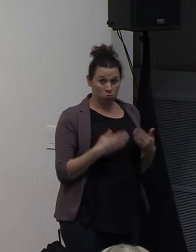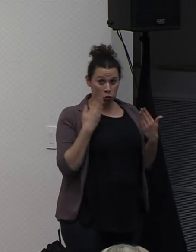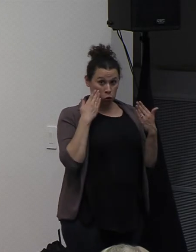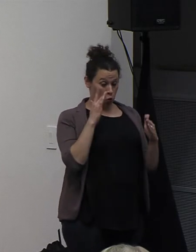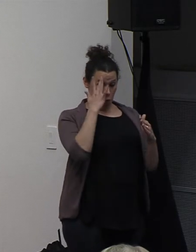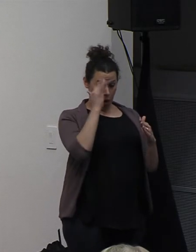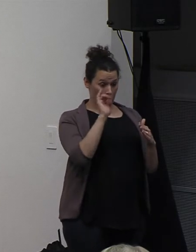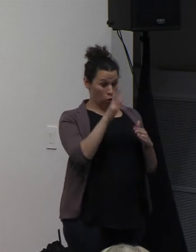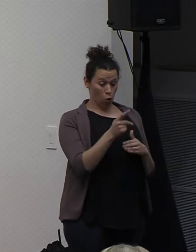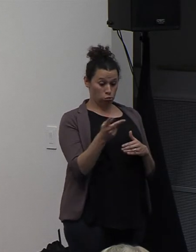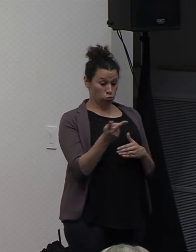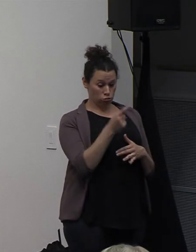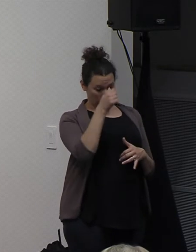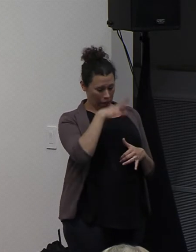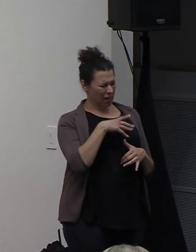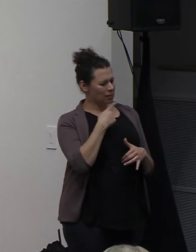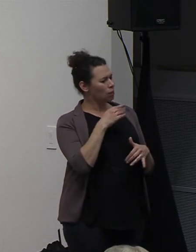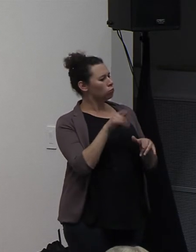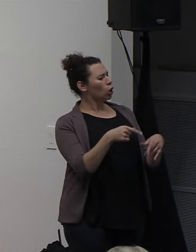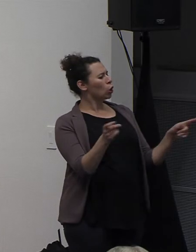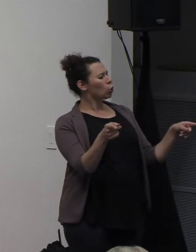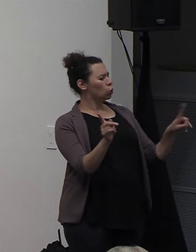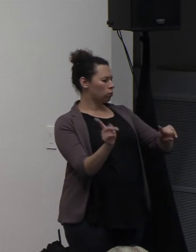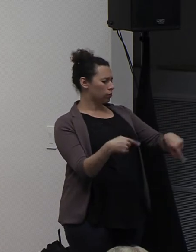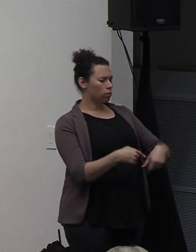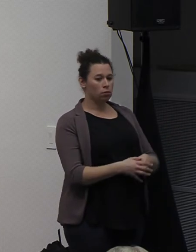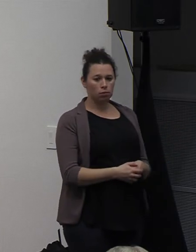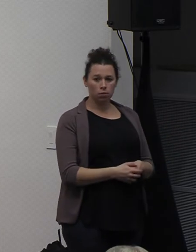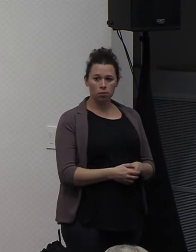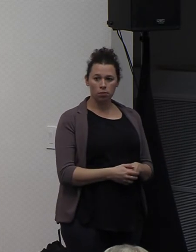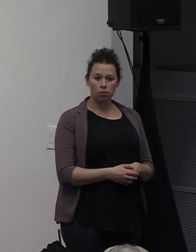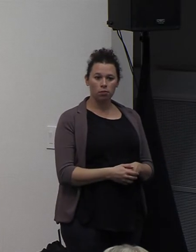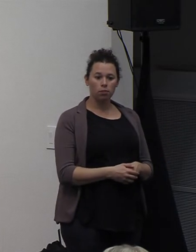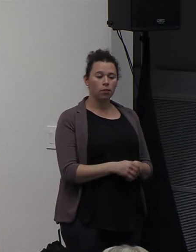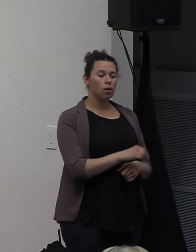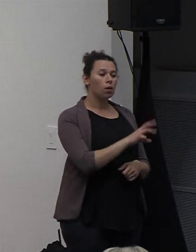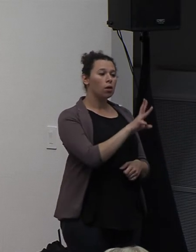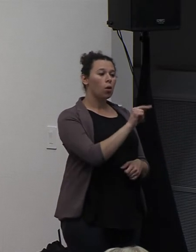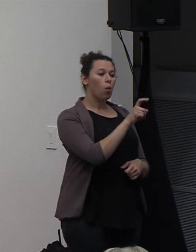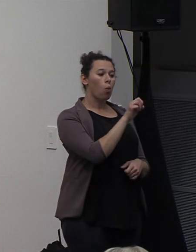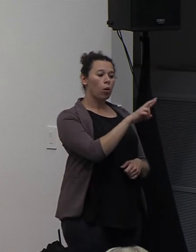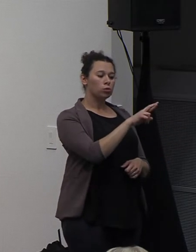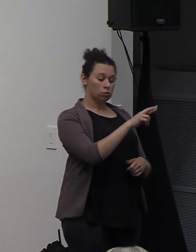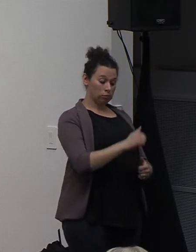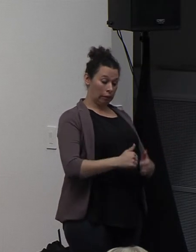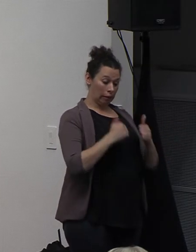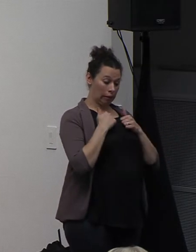together, and you know, Walter, who lives in Stockholm in